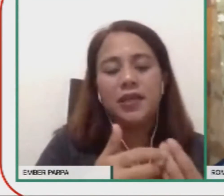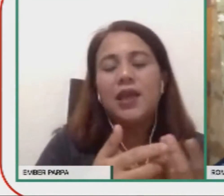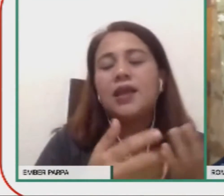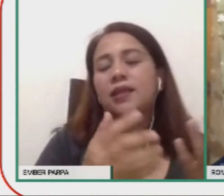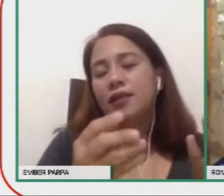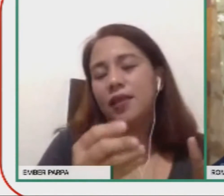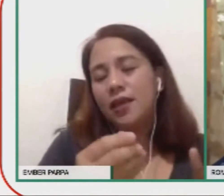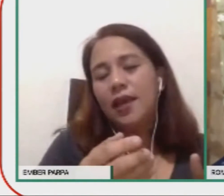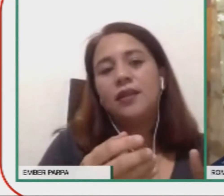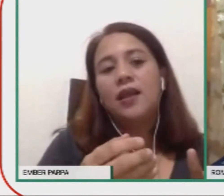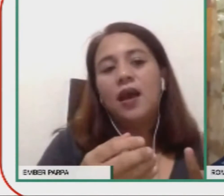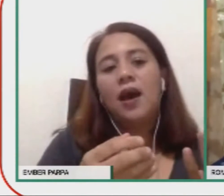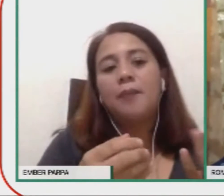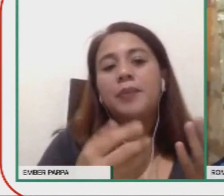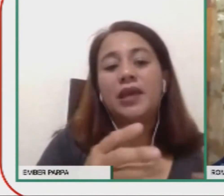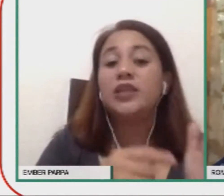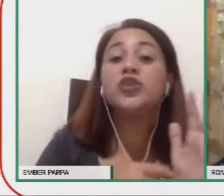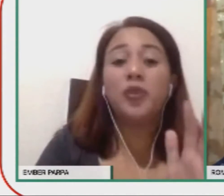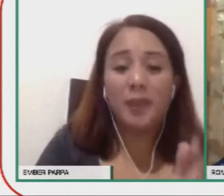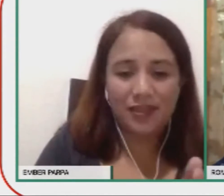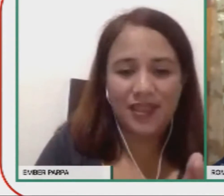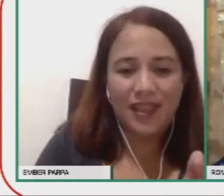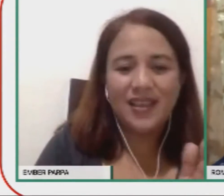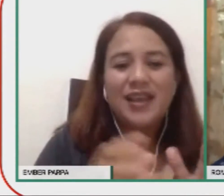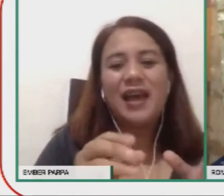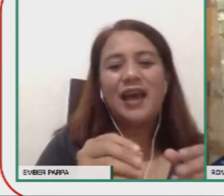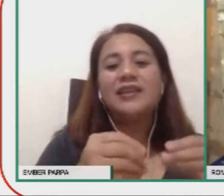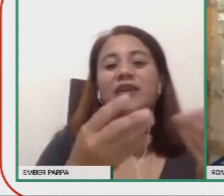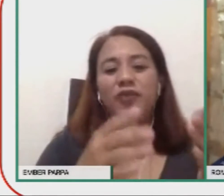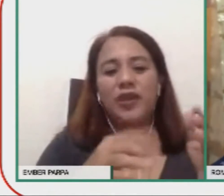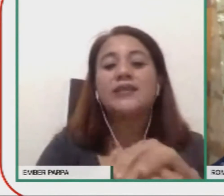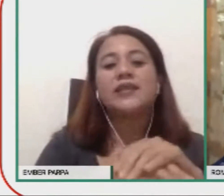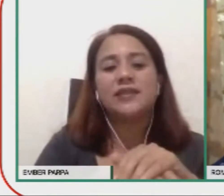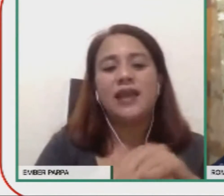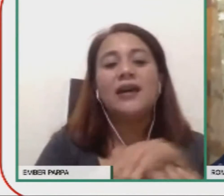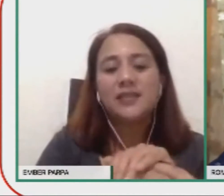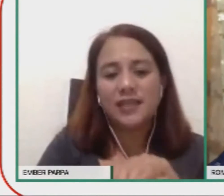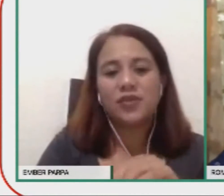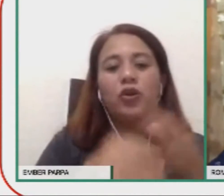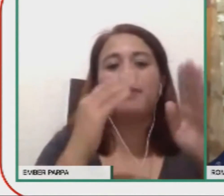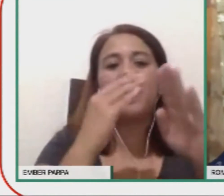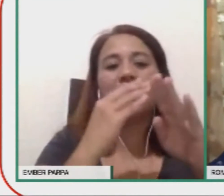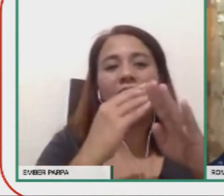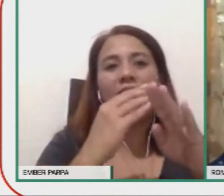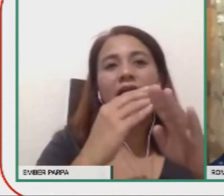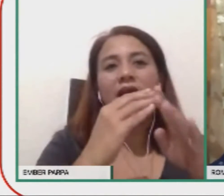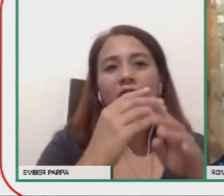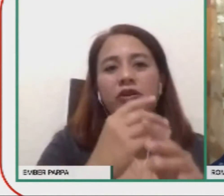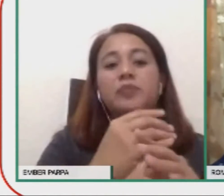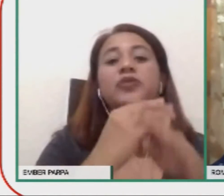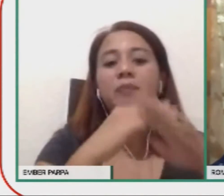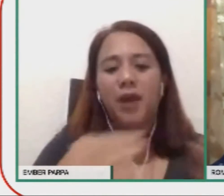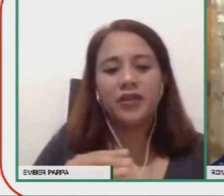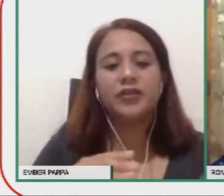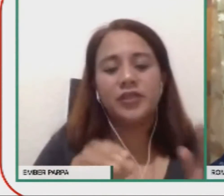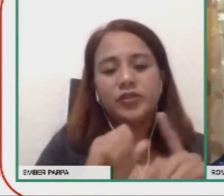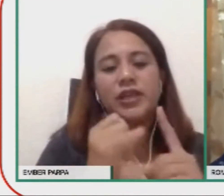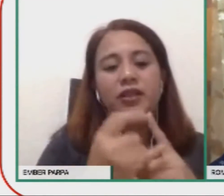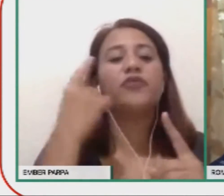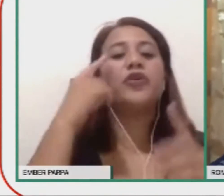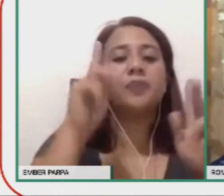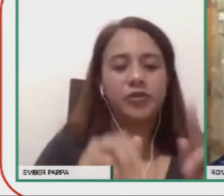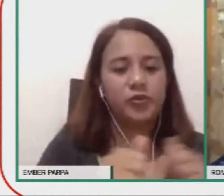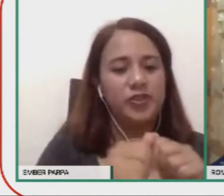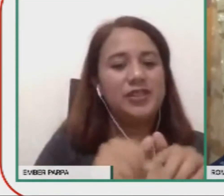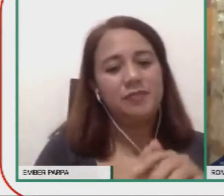disability, that they can be an instrument then in giving access or removing barriers in society for